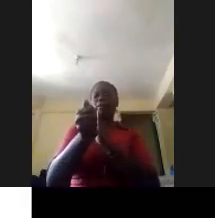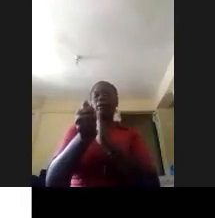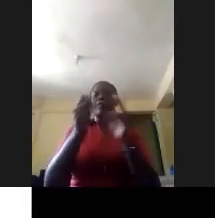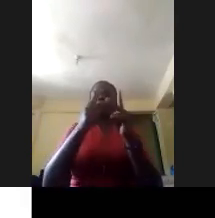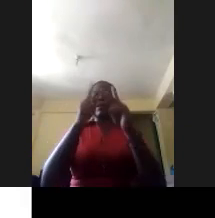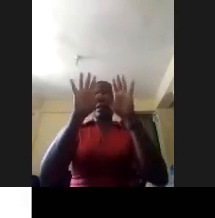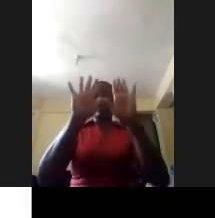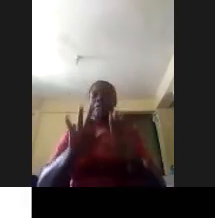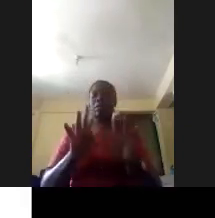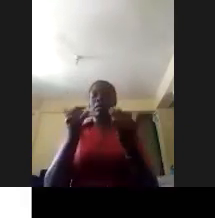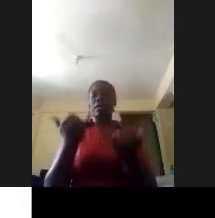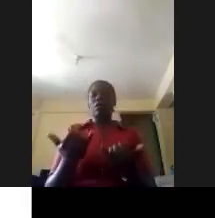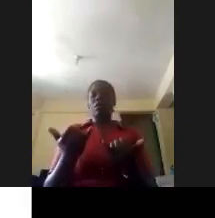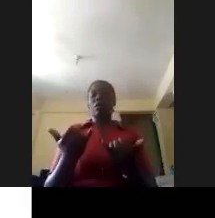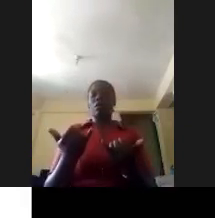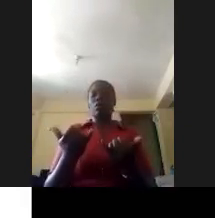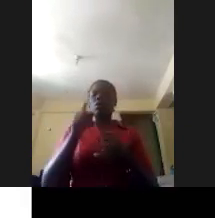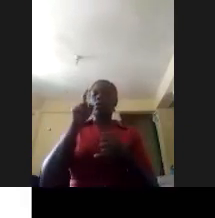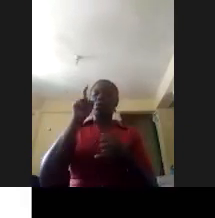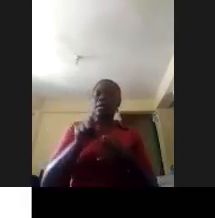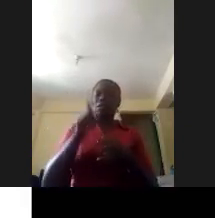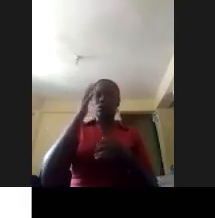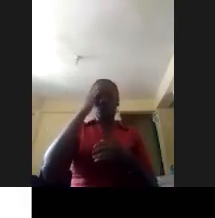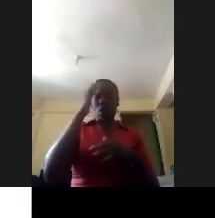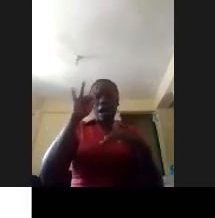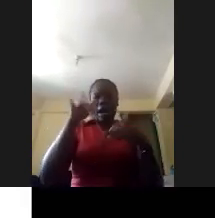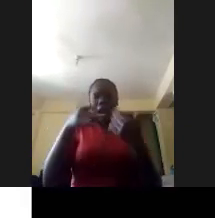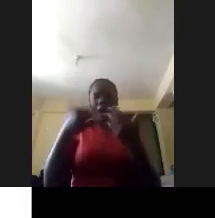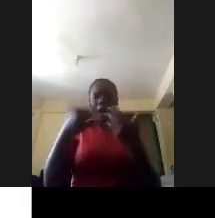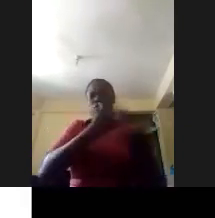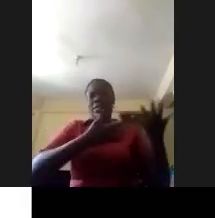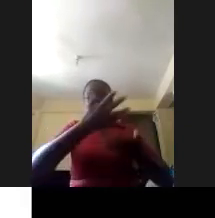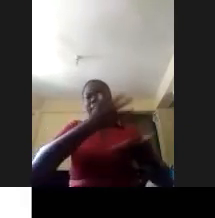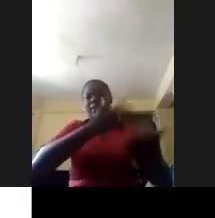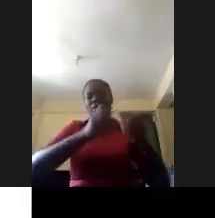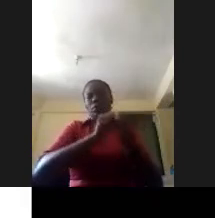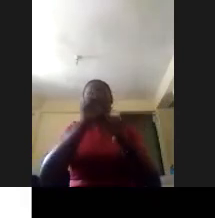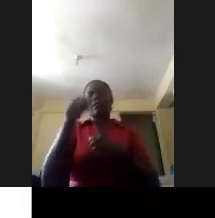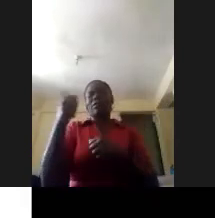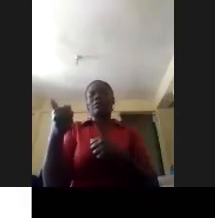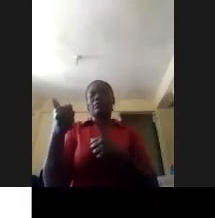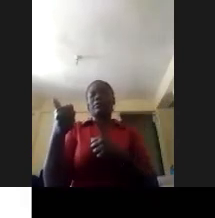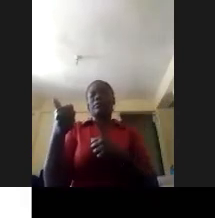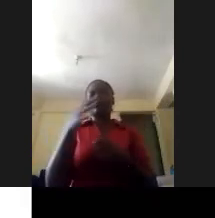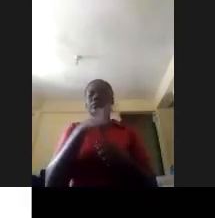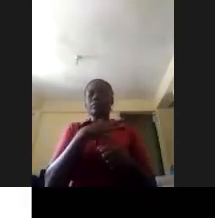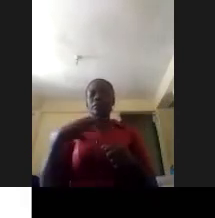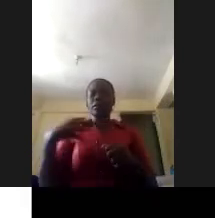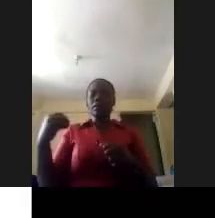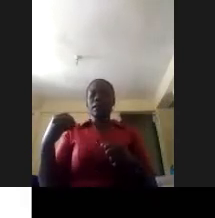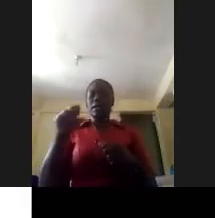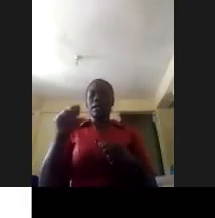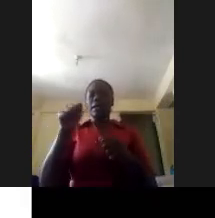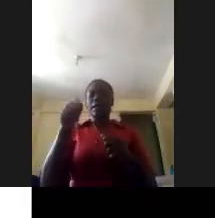right now. Yeah, we need to know how to interact with others. And another